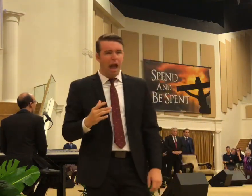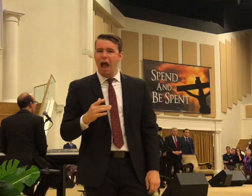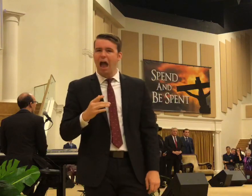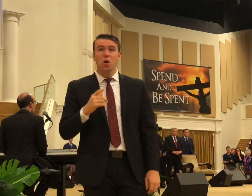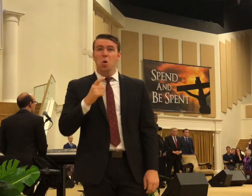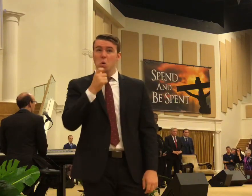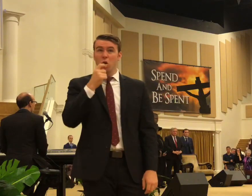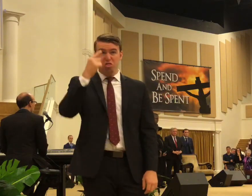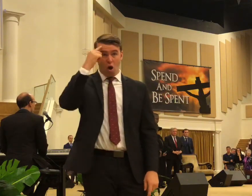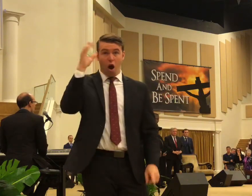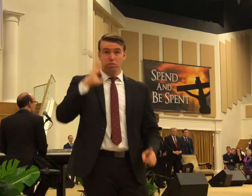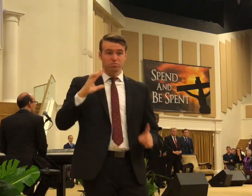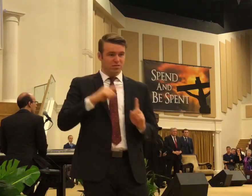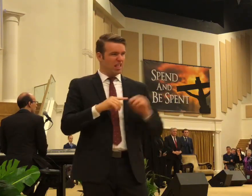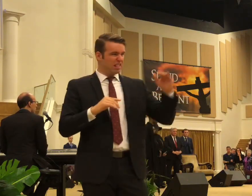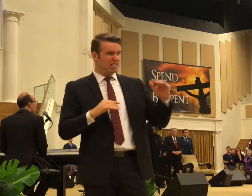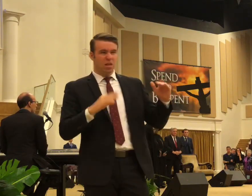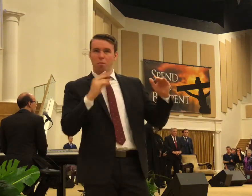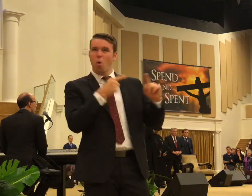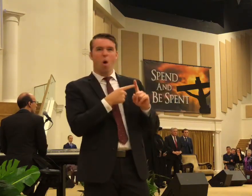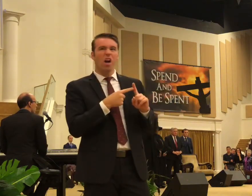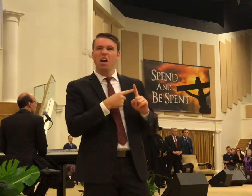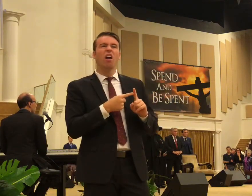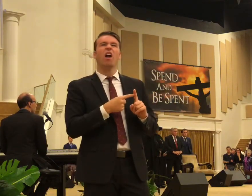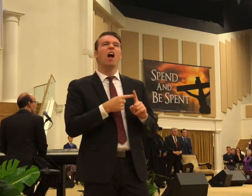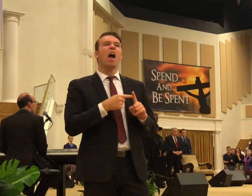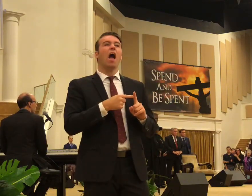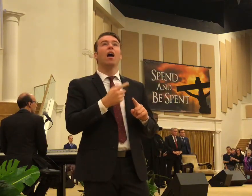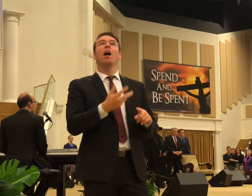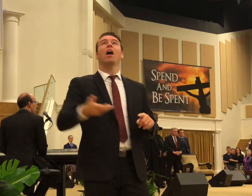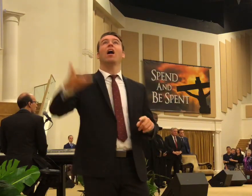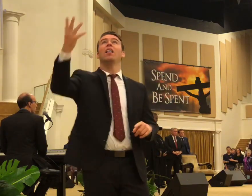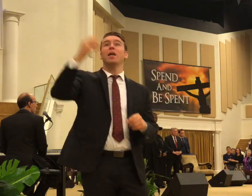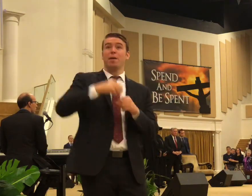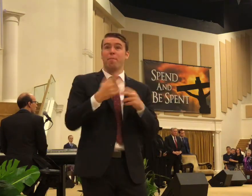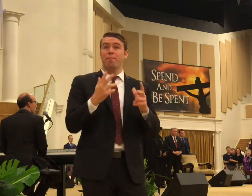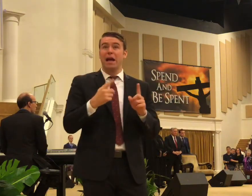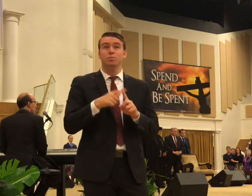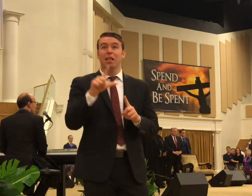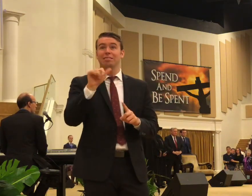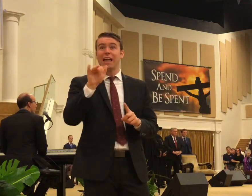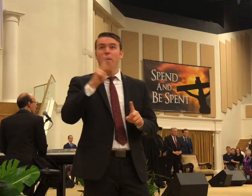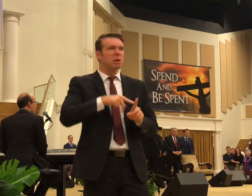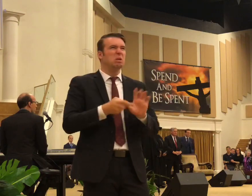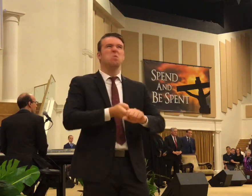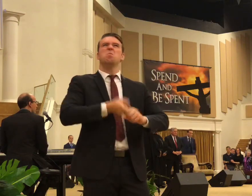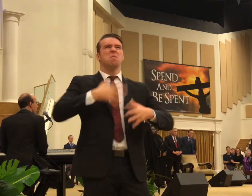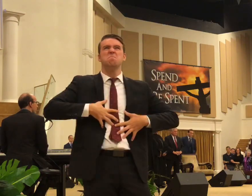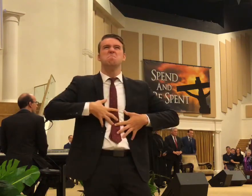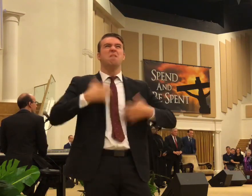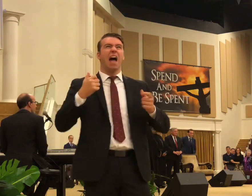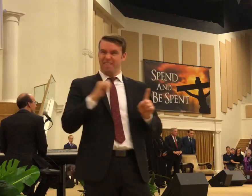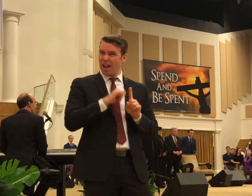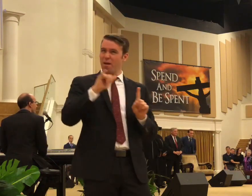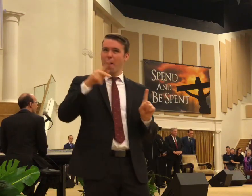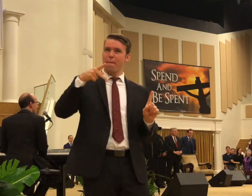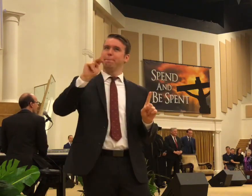would have thought that little short punk that would quit because he couldn't make a layup and got mad in the youth group?